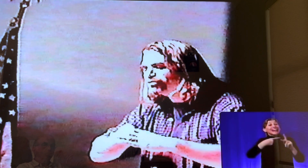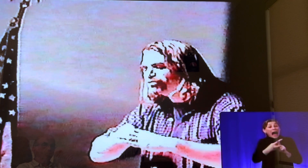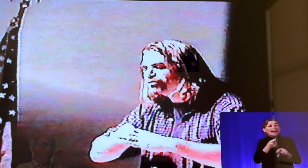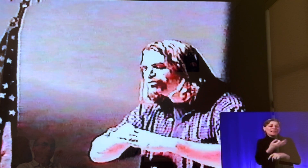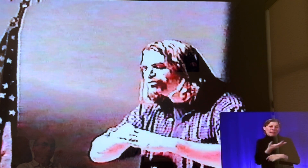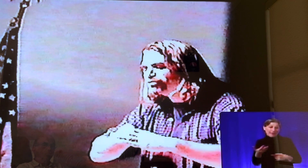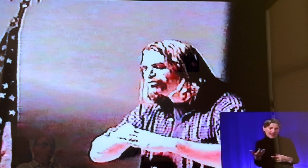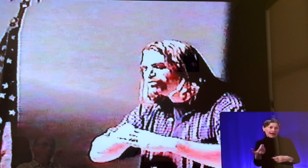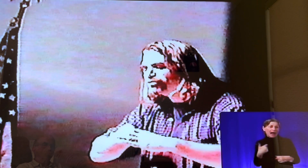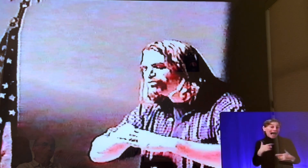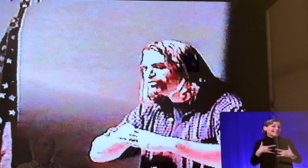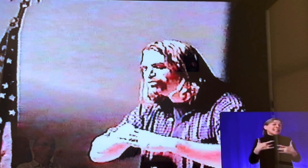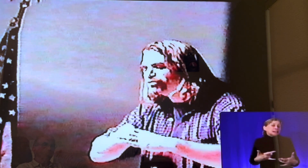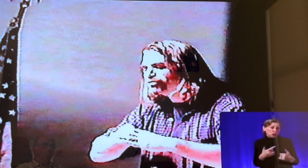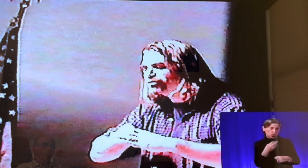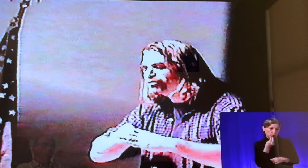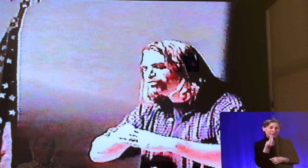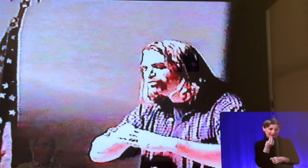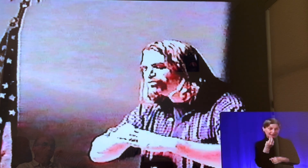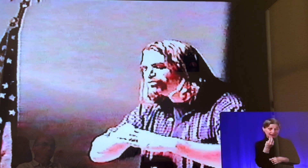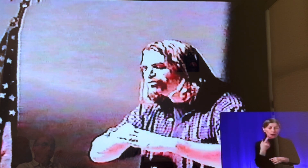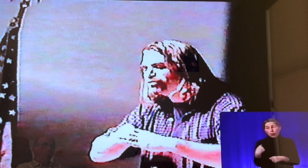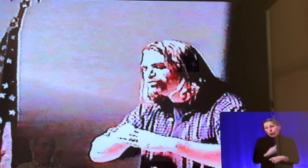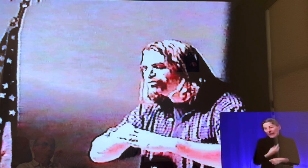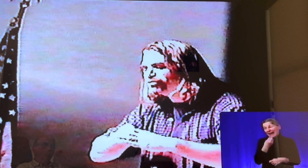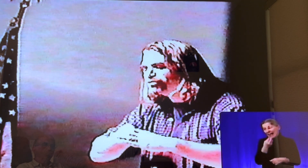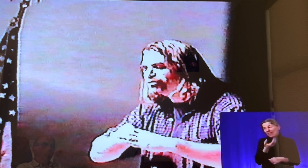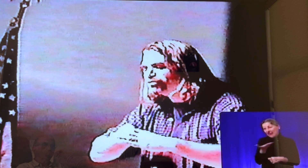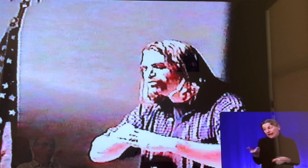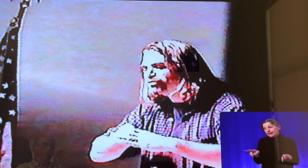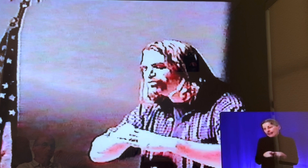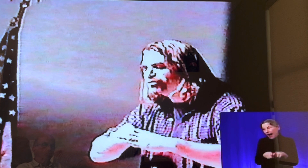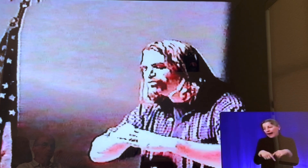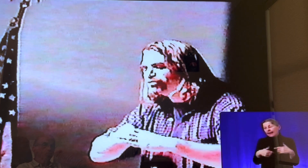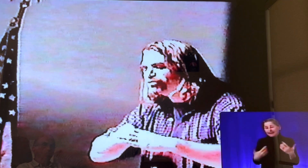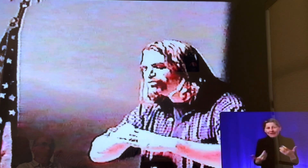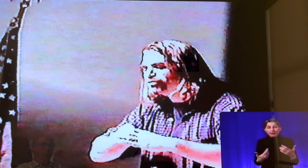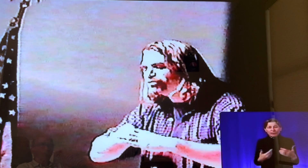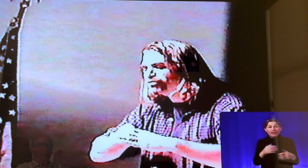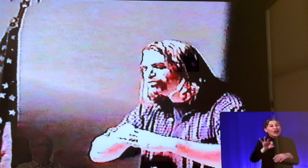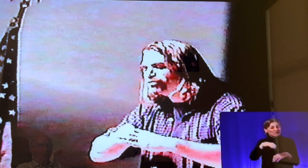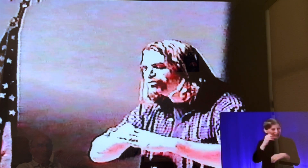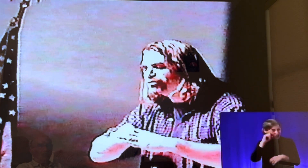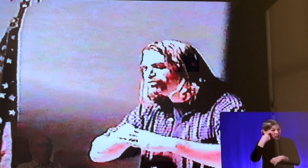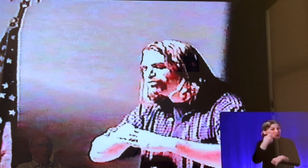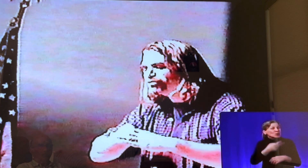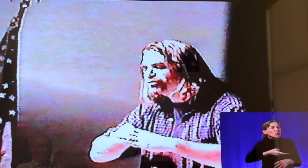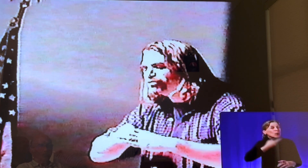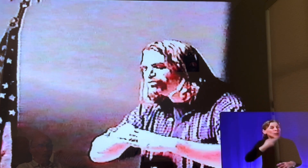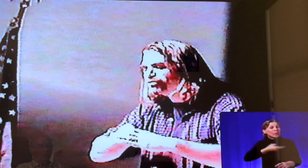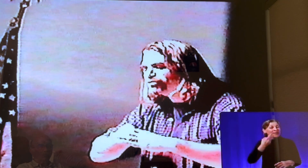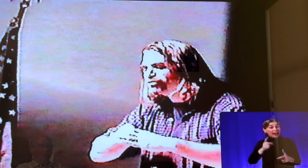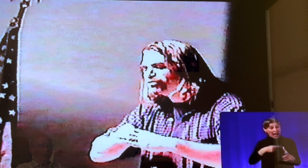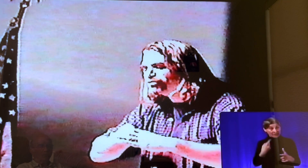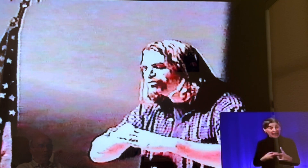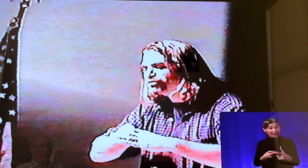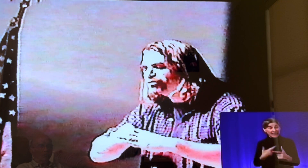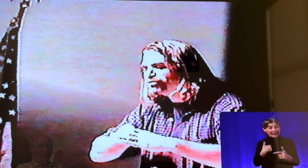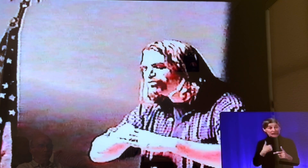I tended to eat. We ate things like French onion soup. And then he's about to give you a list. But